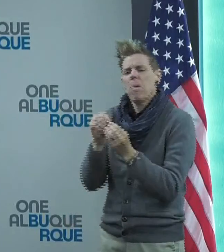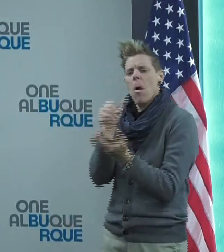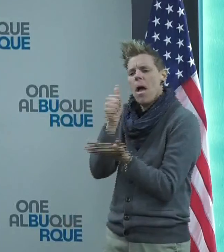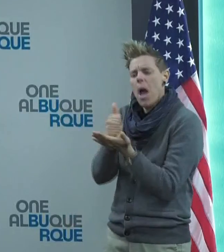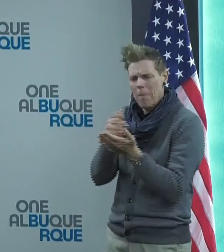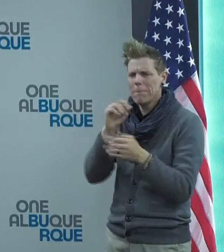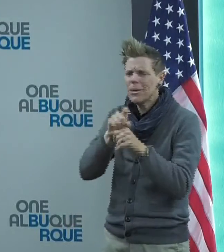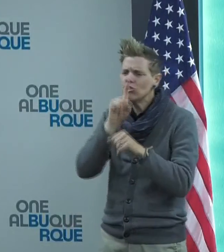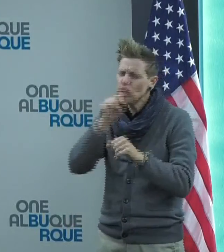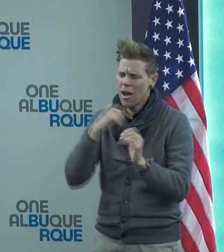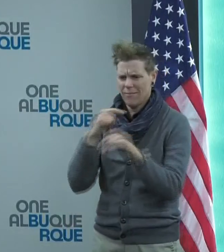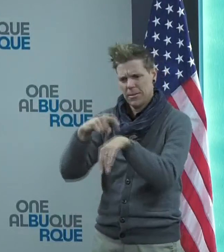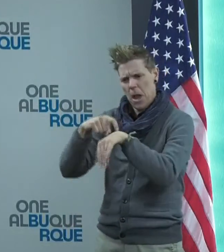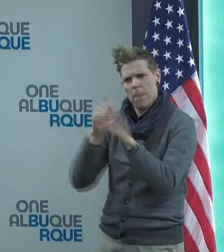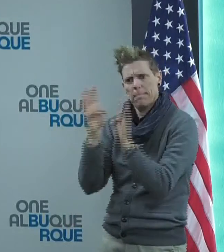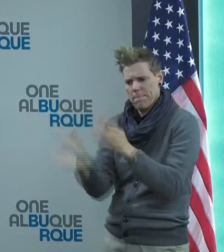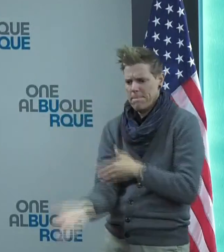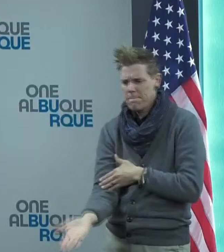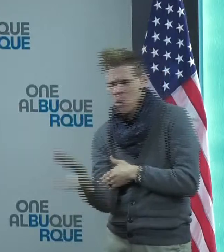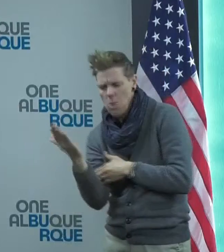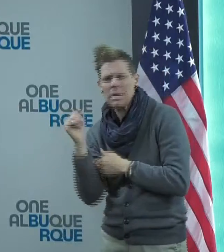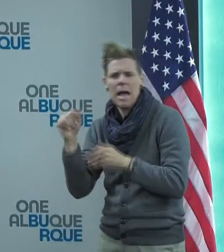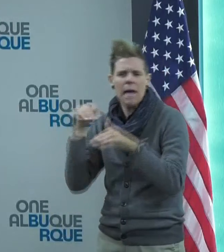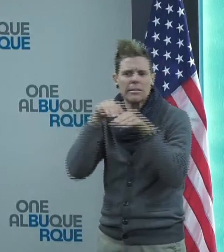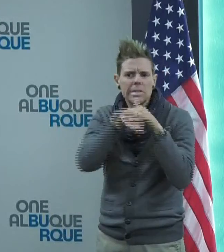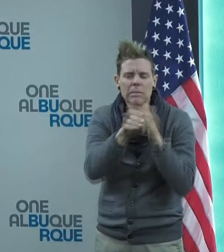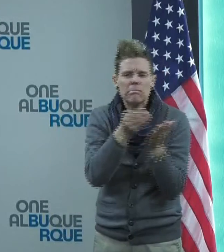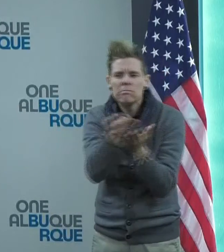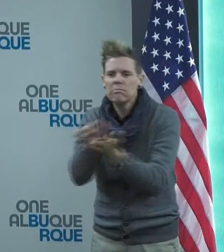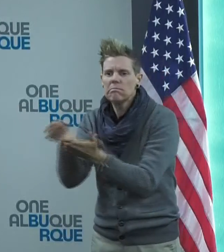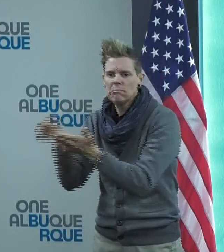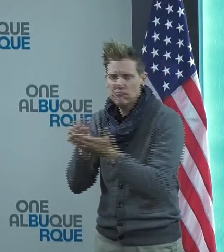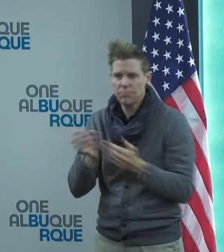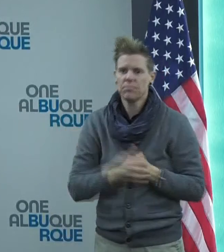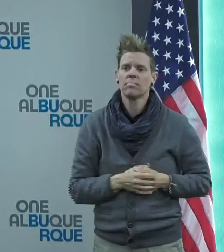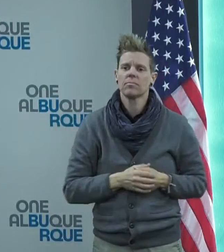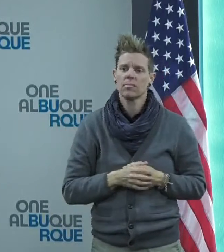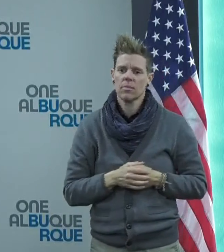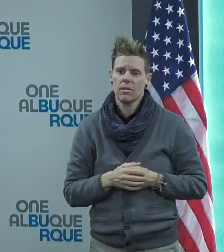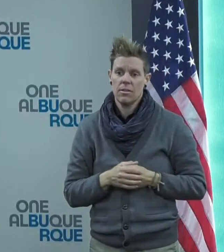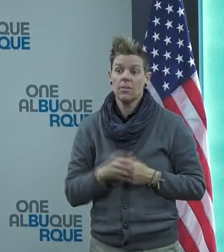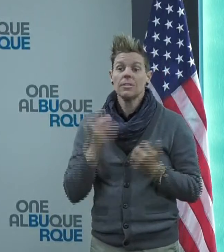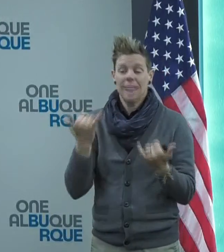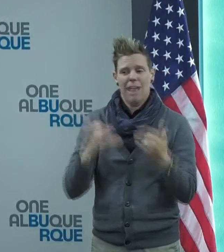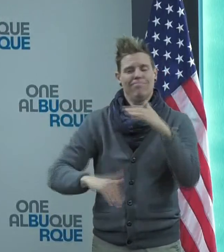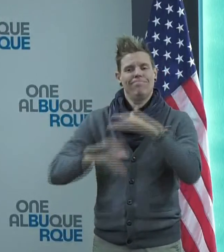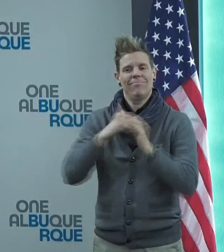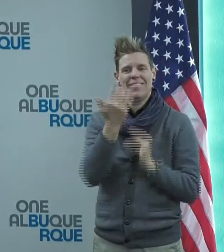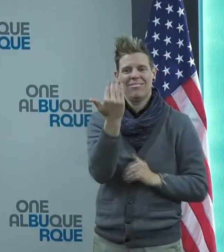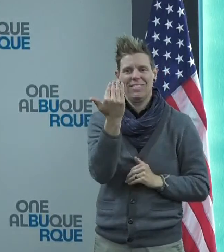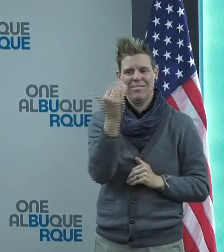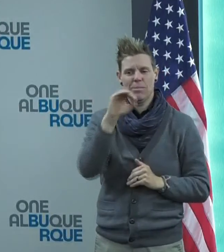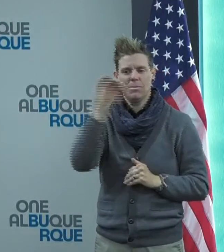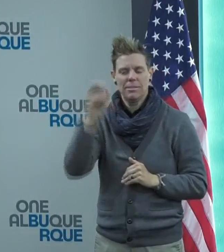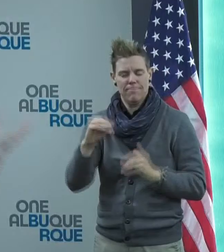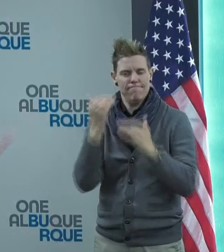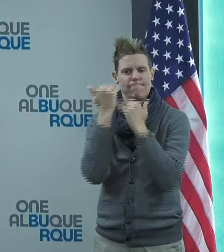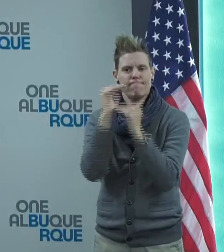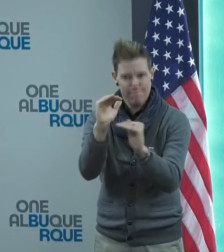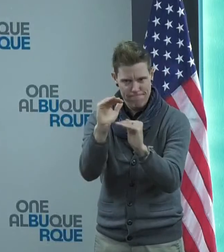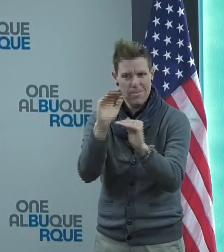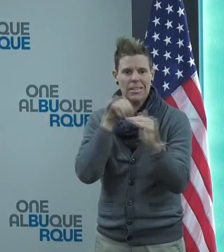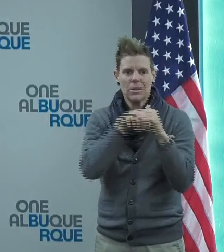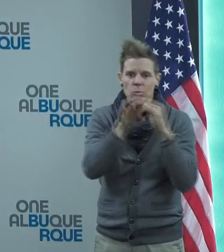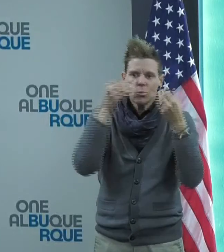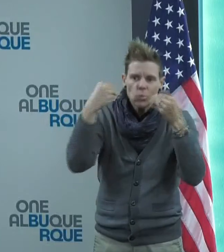have notified over letter various businesses with this. We're also calling folks this week. We're going to start enforcing it this